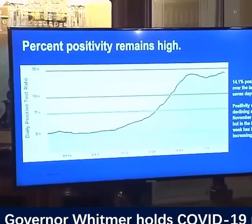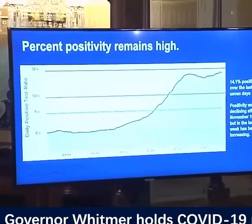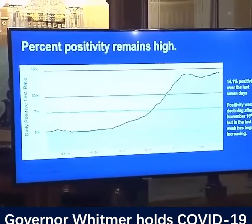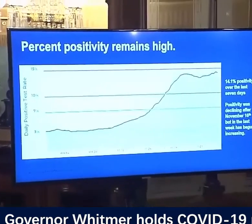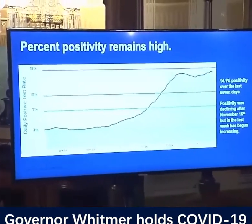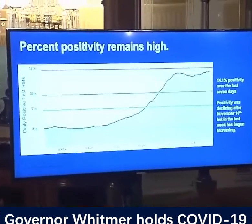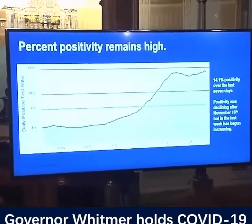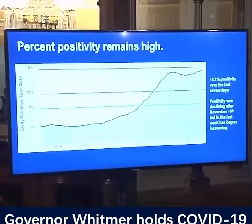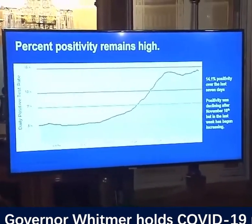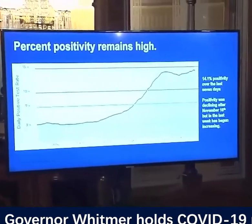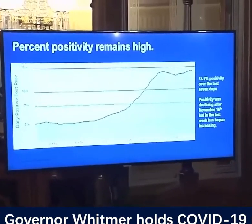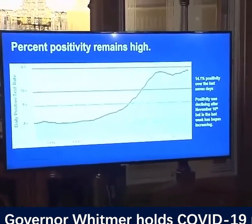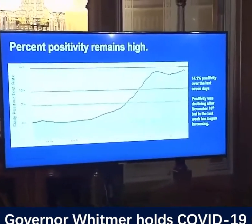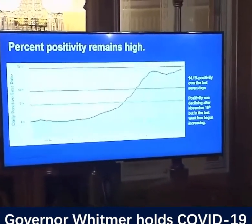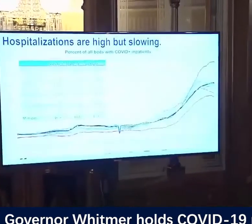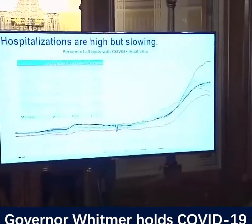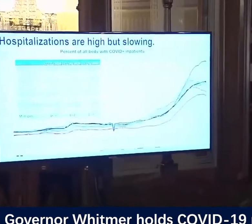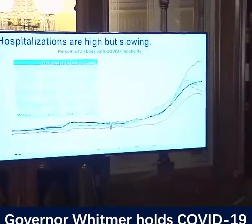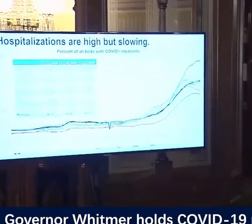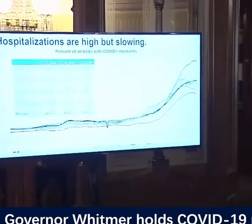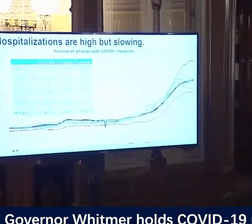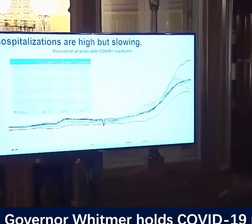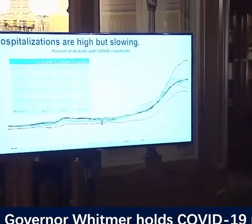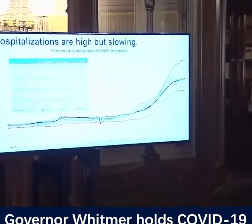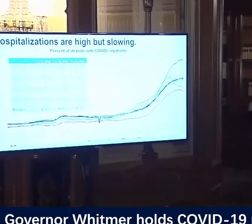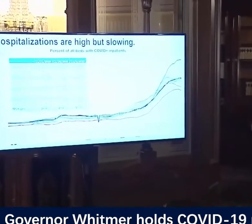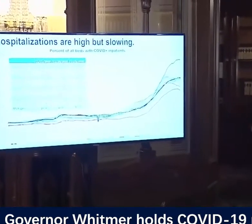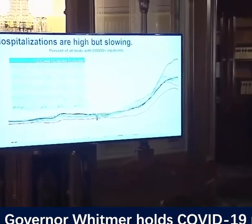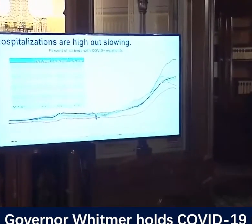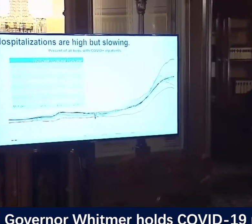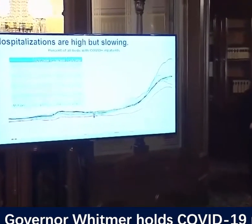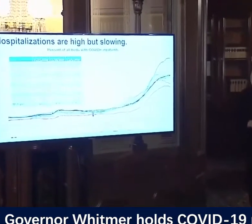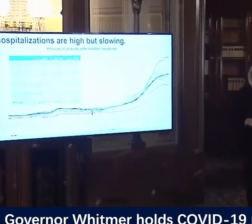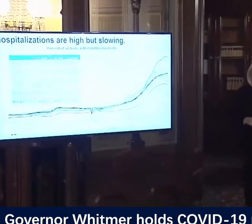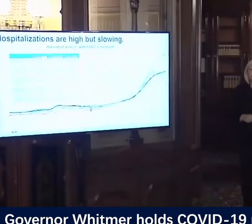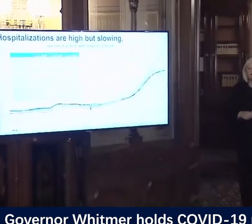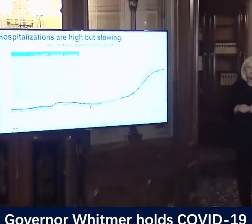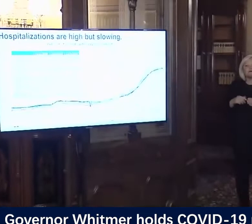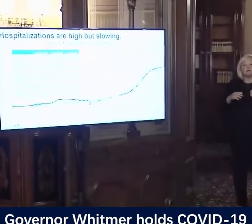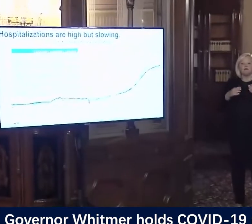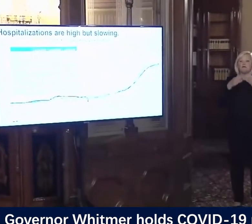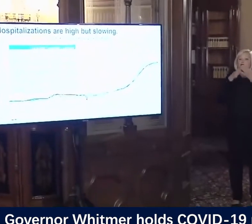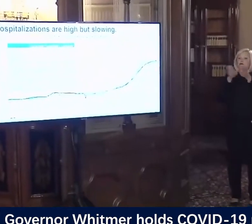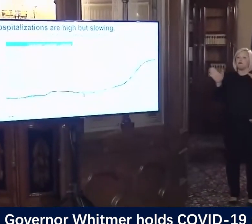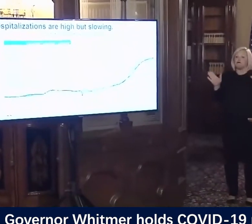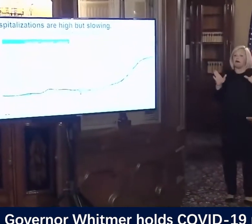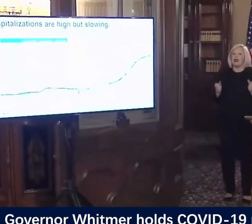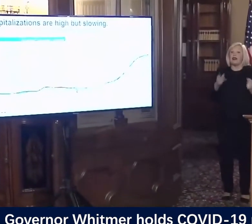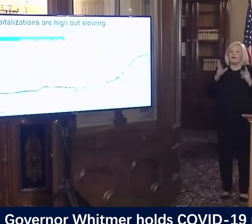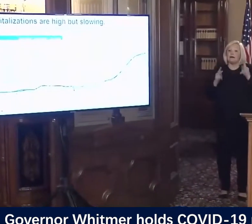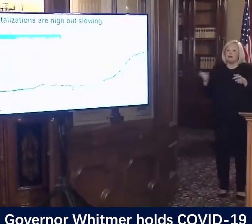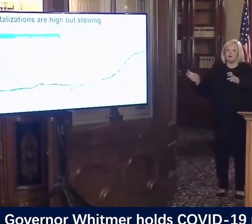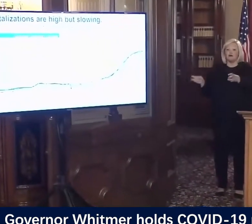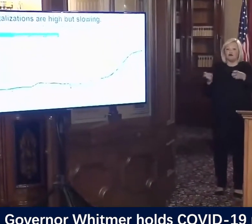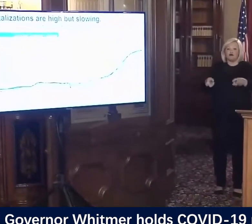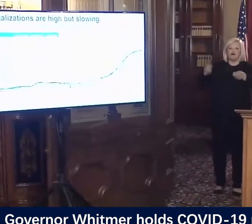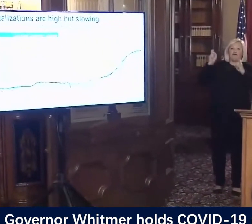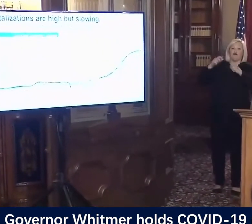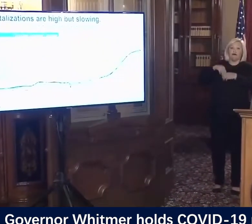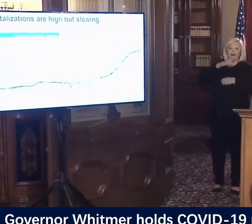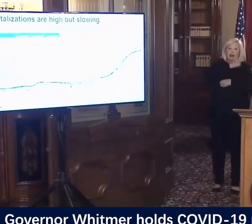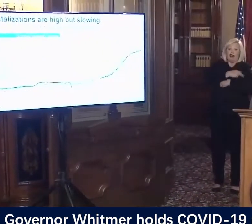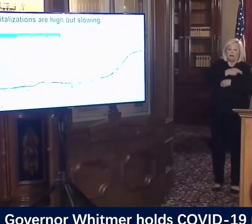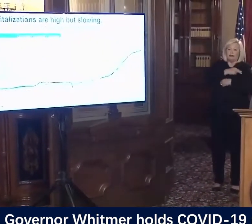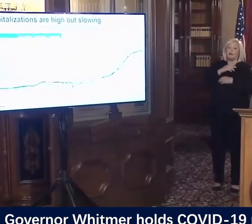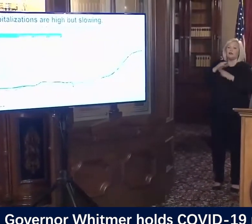containing the disease. Overall, growth in hospitalizations has slowed over the past week. While